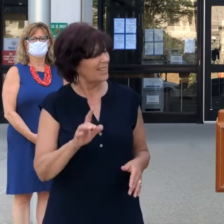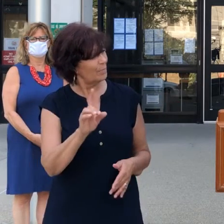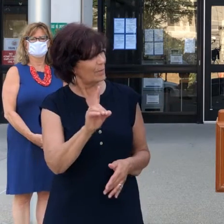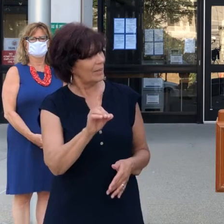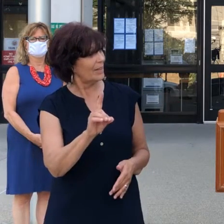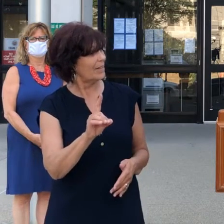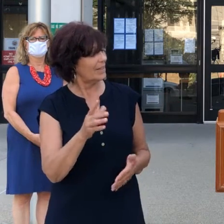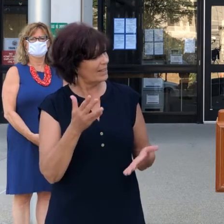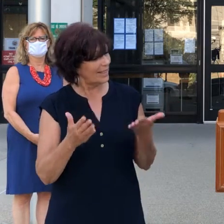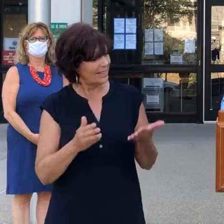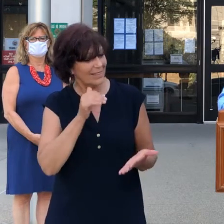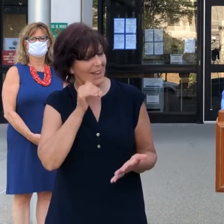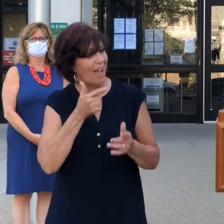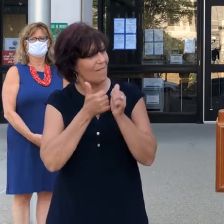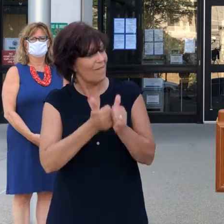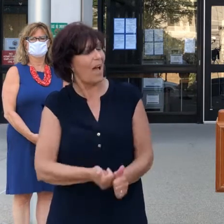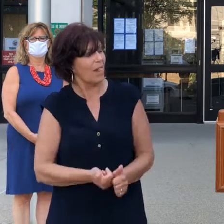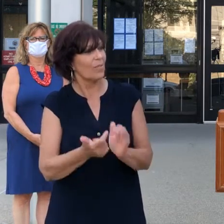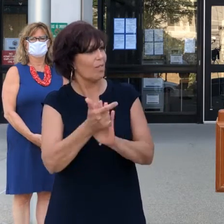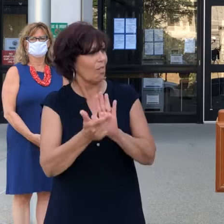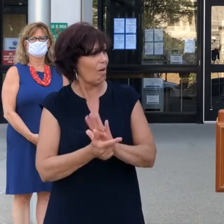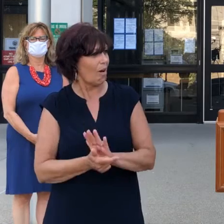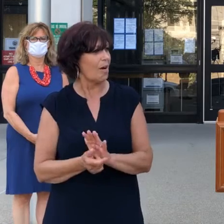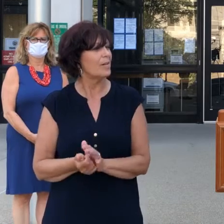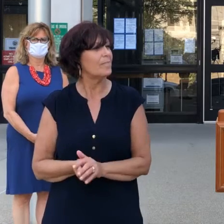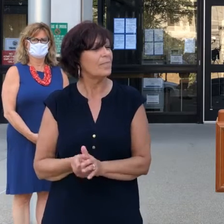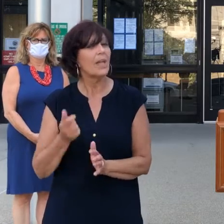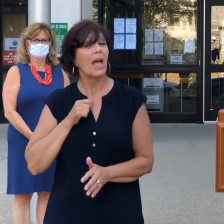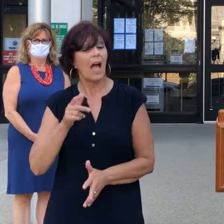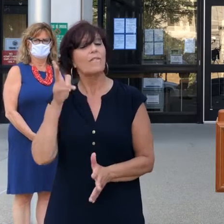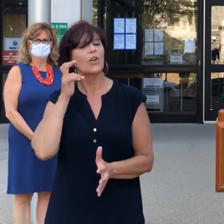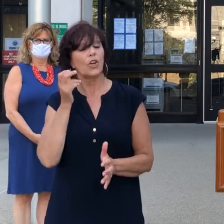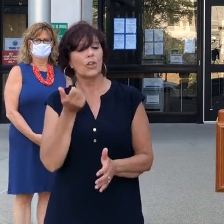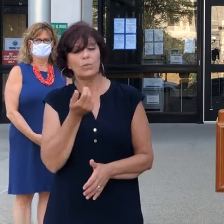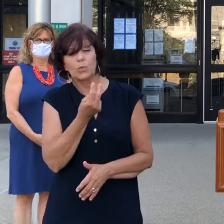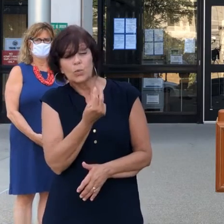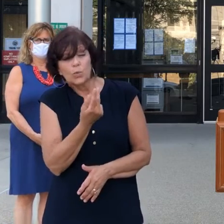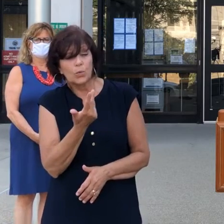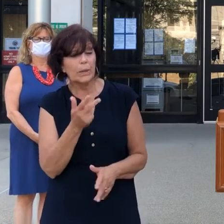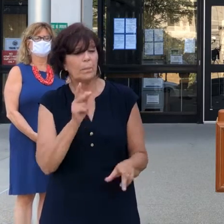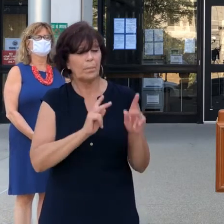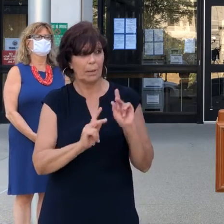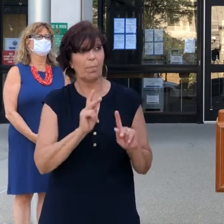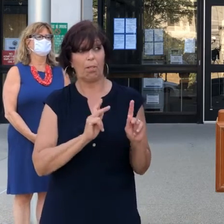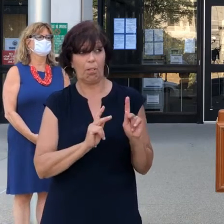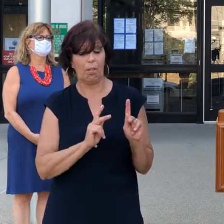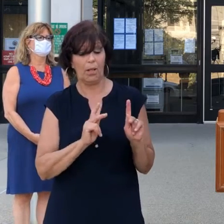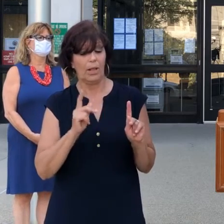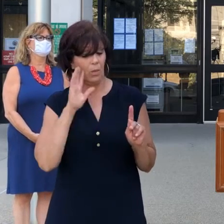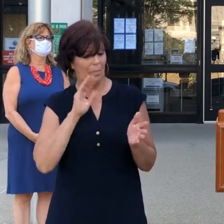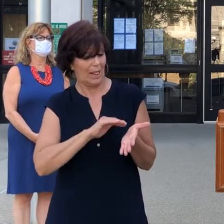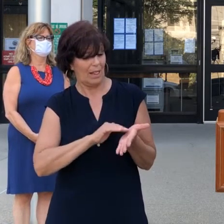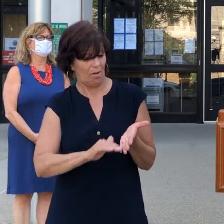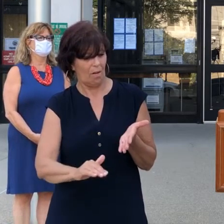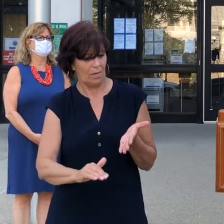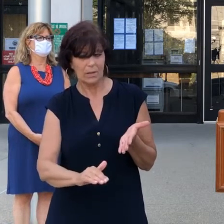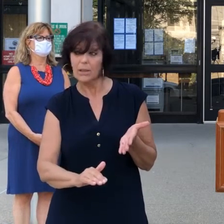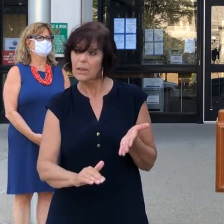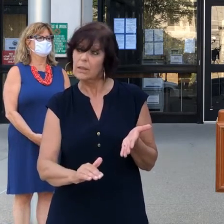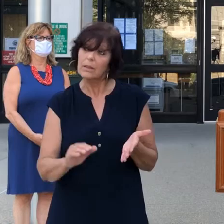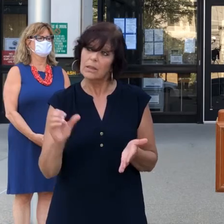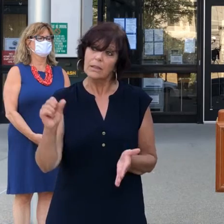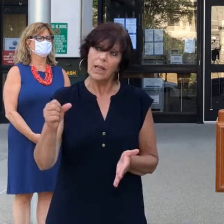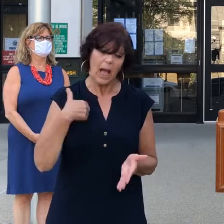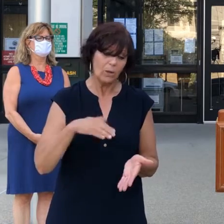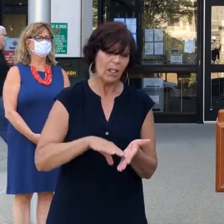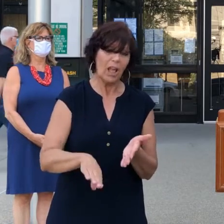that may be not following the letter of the law. And I've heard that from at least 2 of the soon-to-be laid-off employees that, yeah, I was